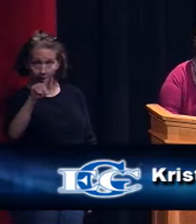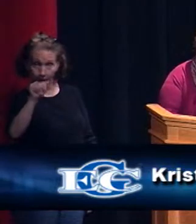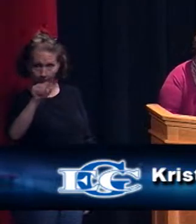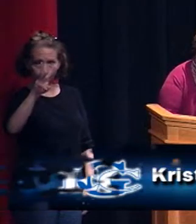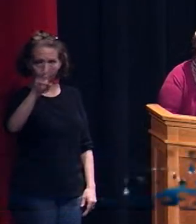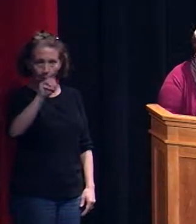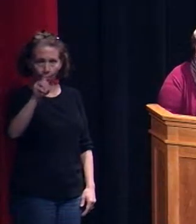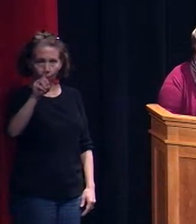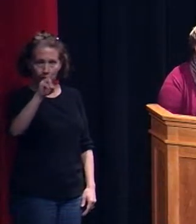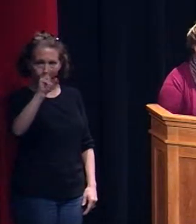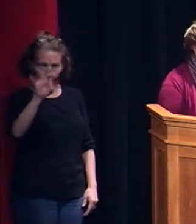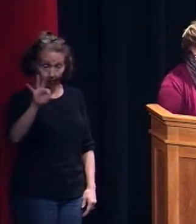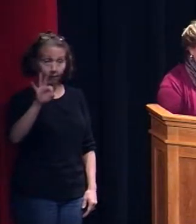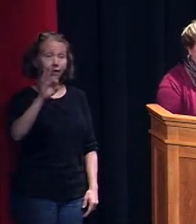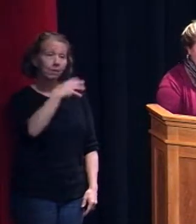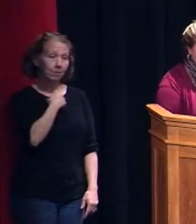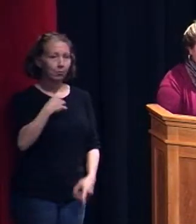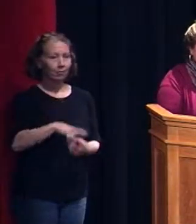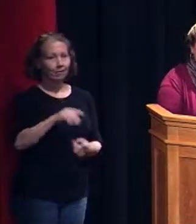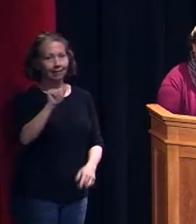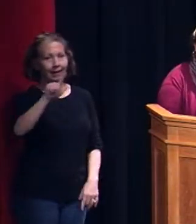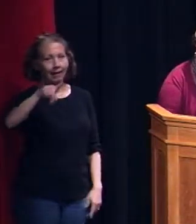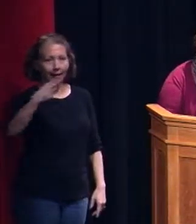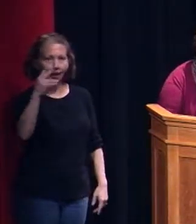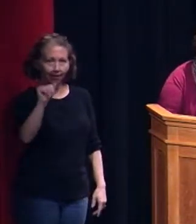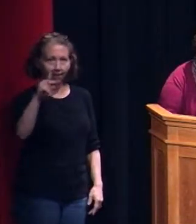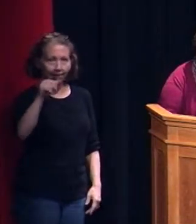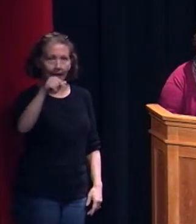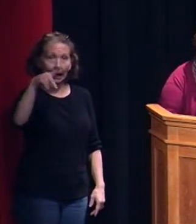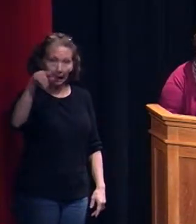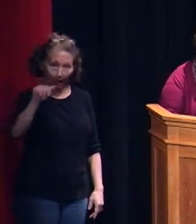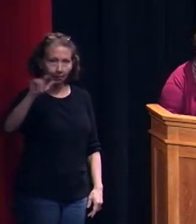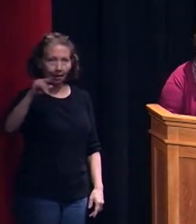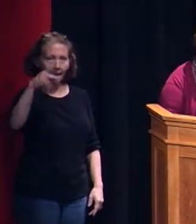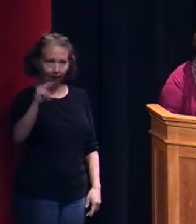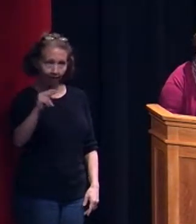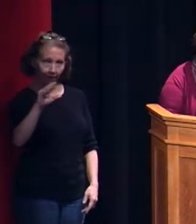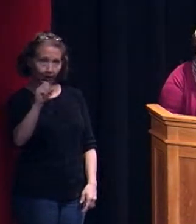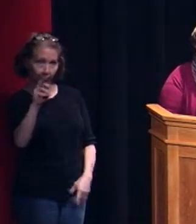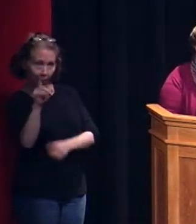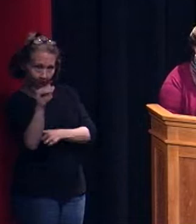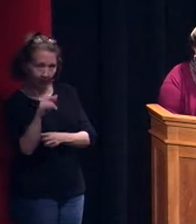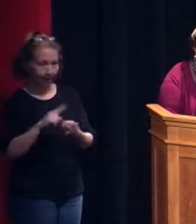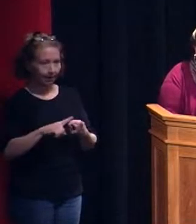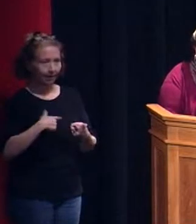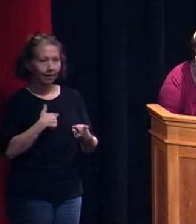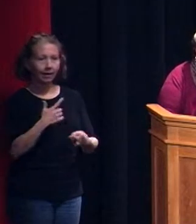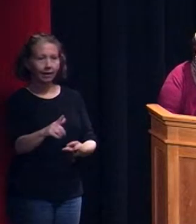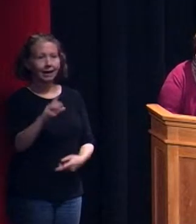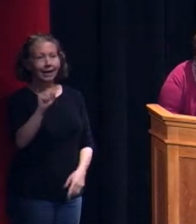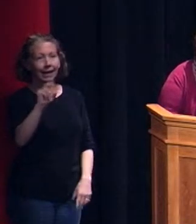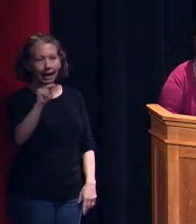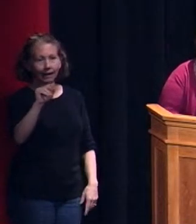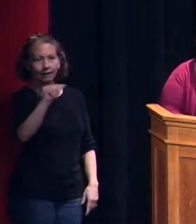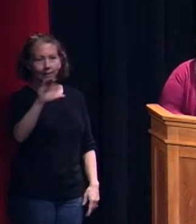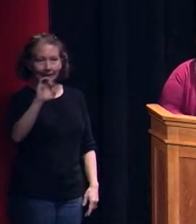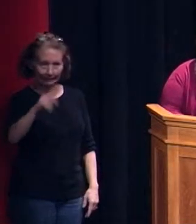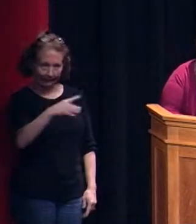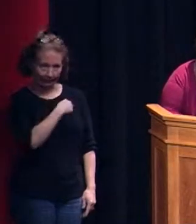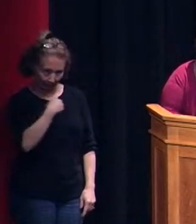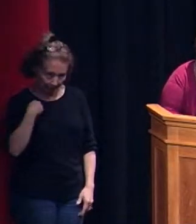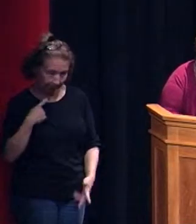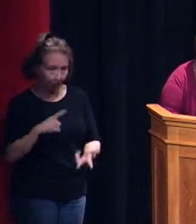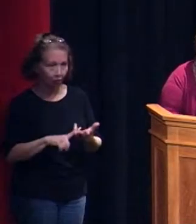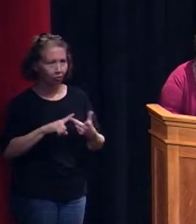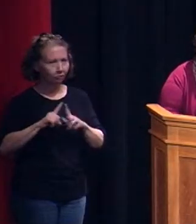member of the Alpha Kappa Alpha sorority. She's a lifetime member of the NAACP, a charter member of the Sickle